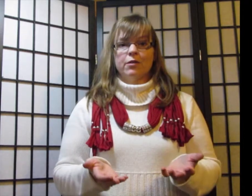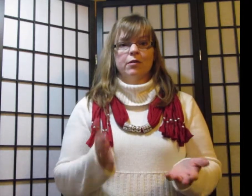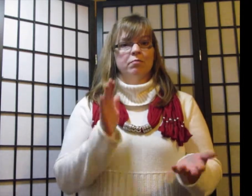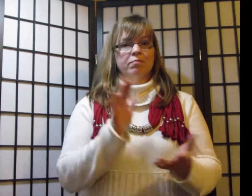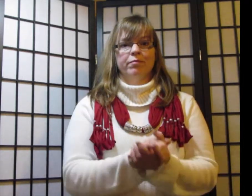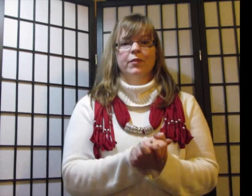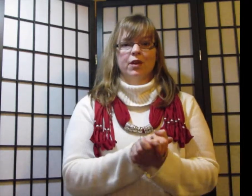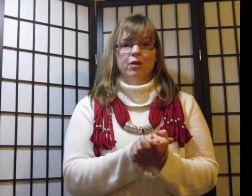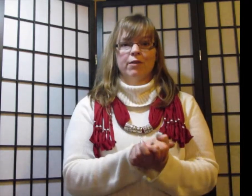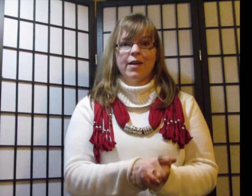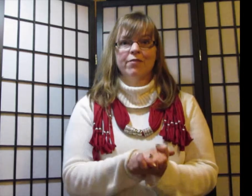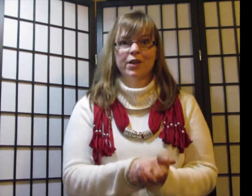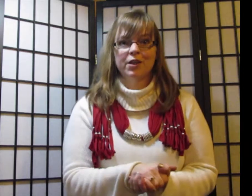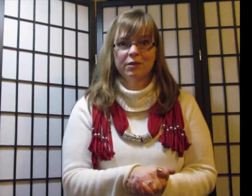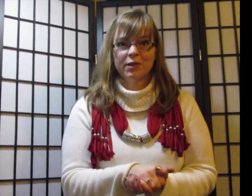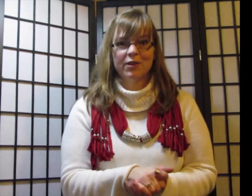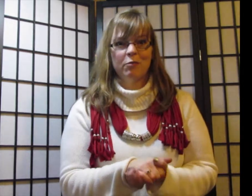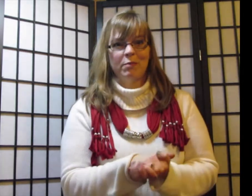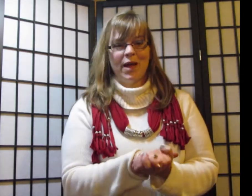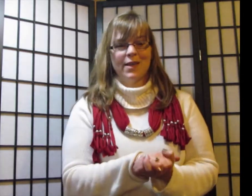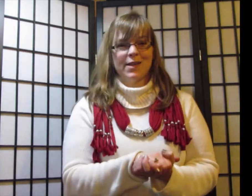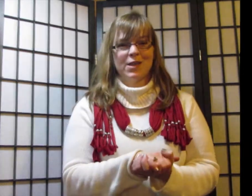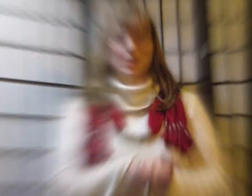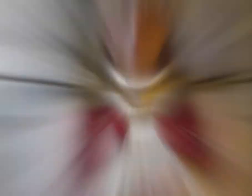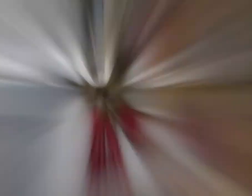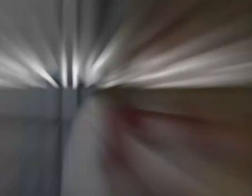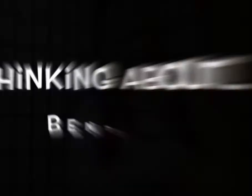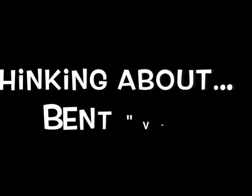those, hooray for you. You've been paying attention.